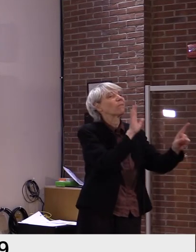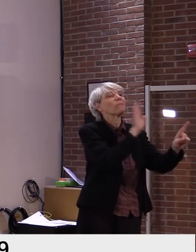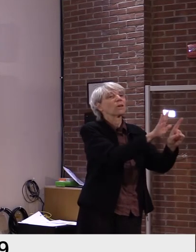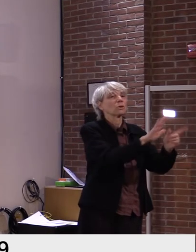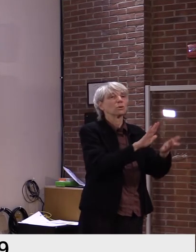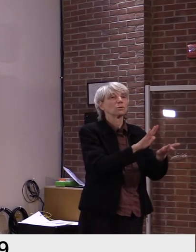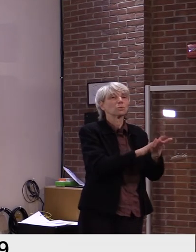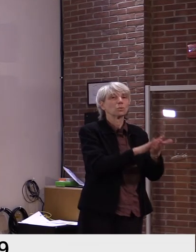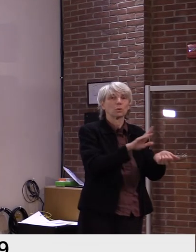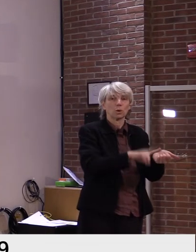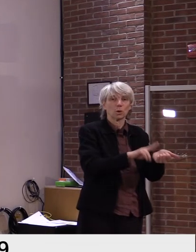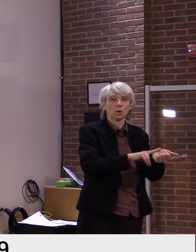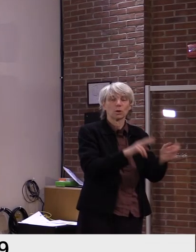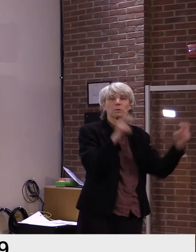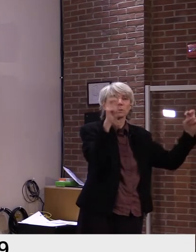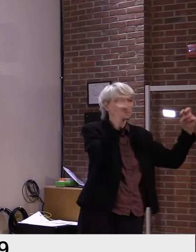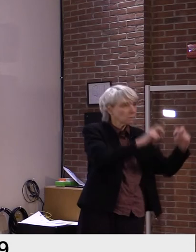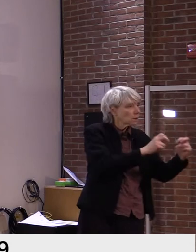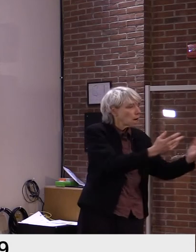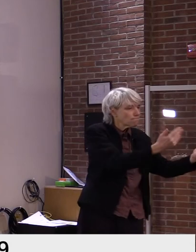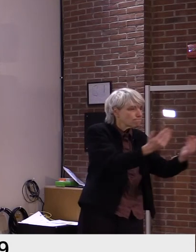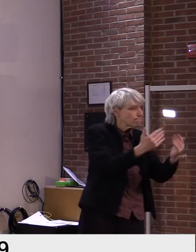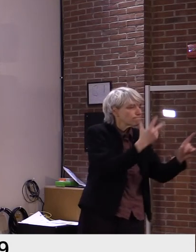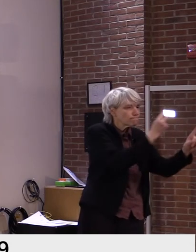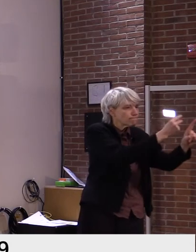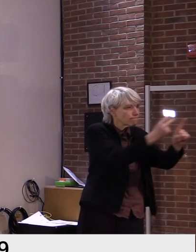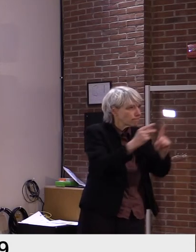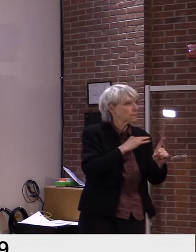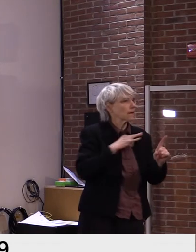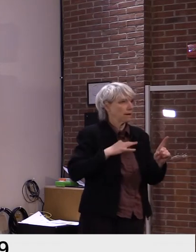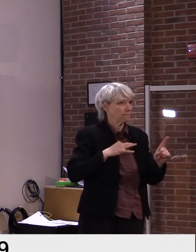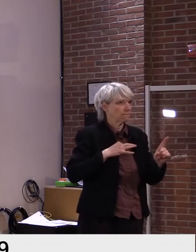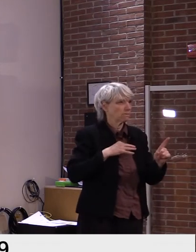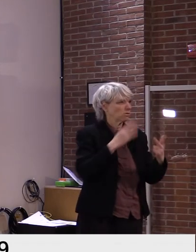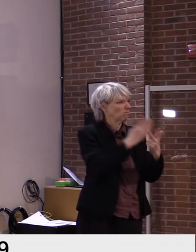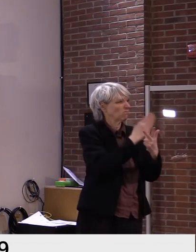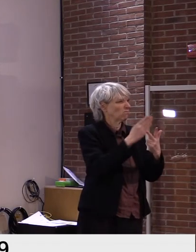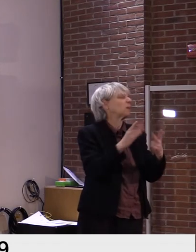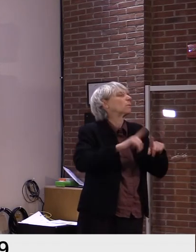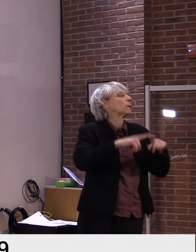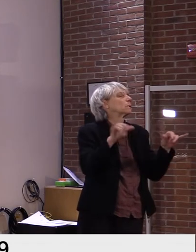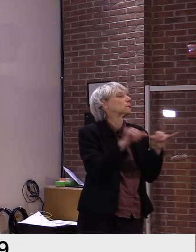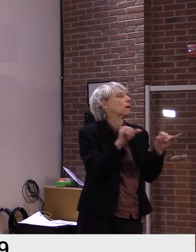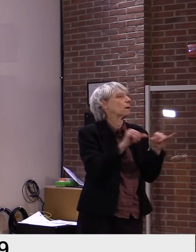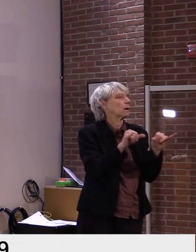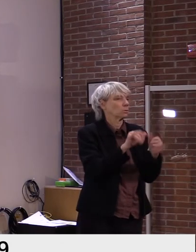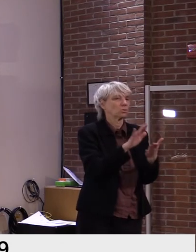That's how we plan on doing this in the next month.